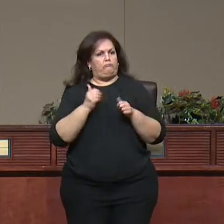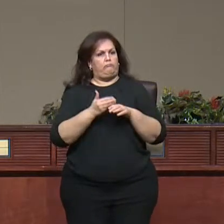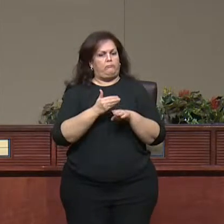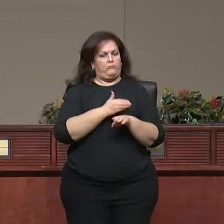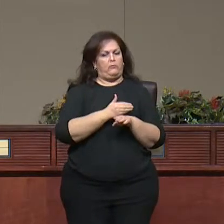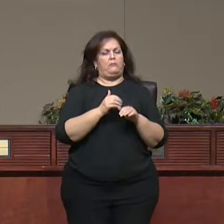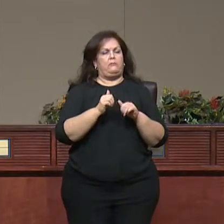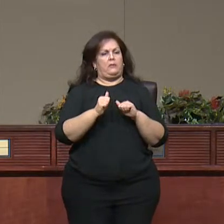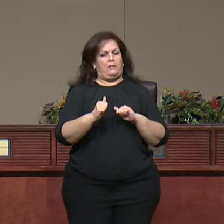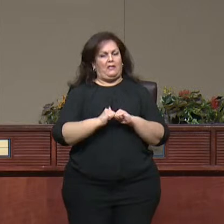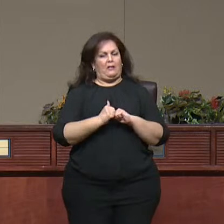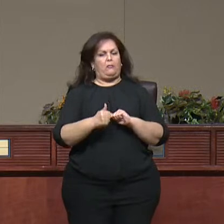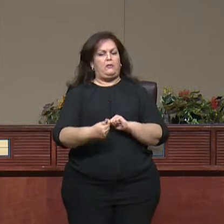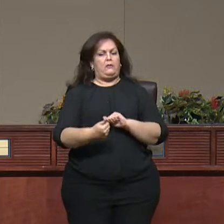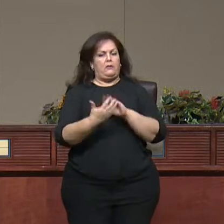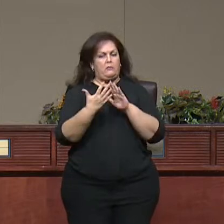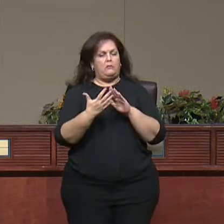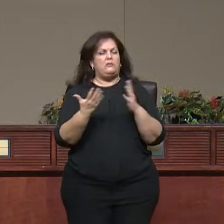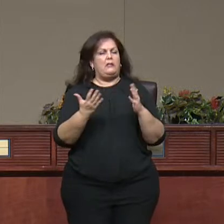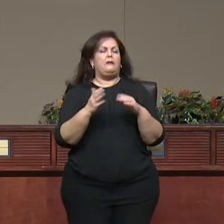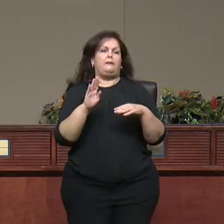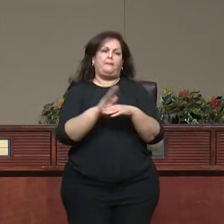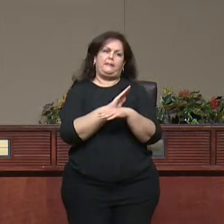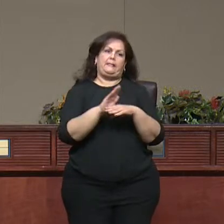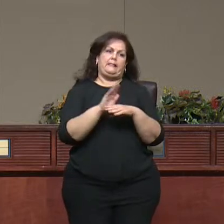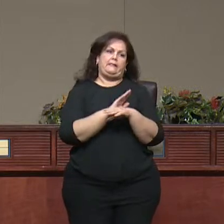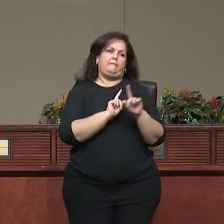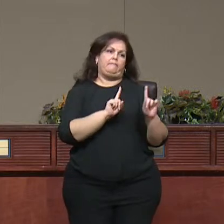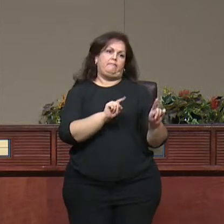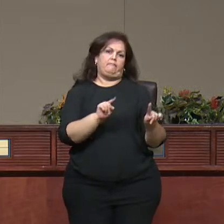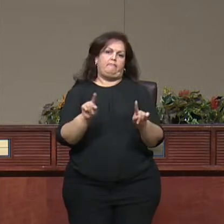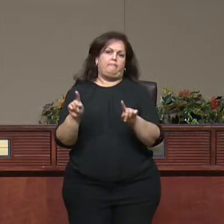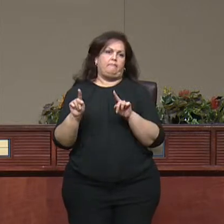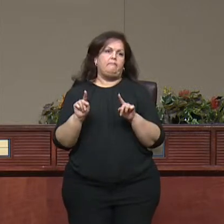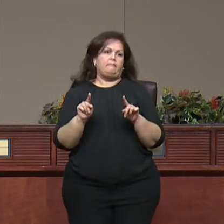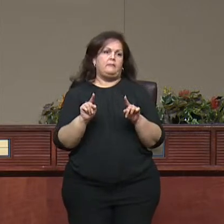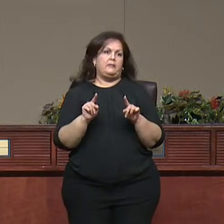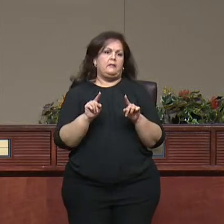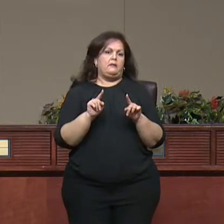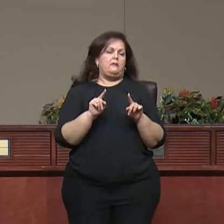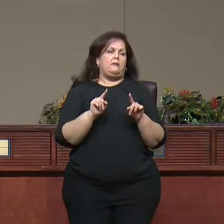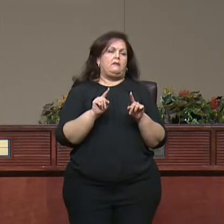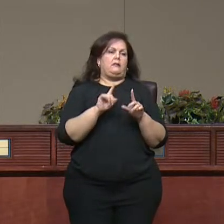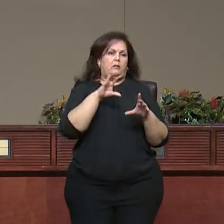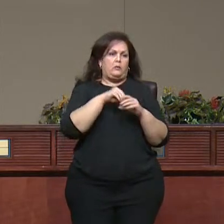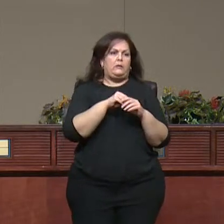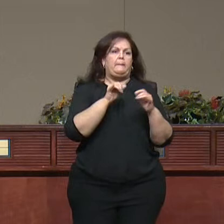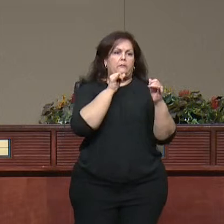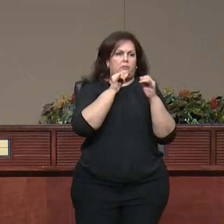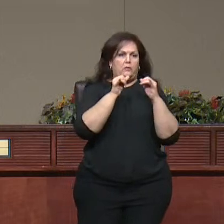approach to gaining compliance from businesses, inclusive of bars.